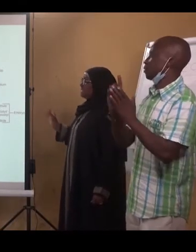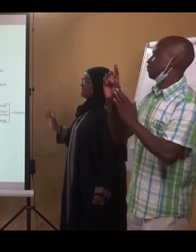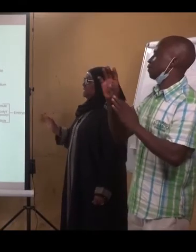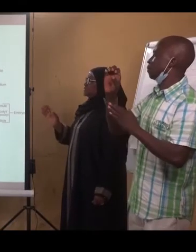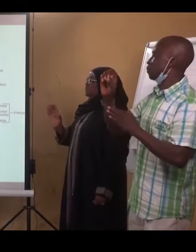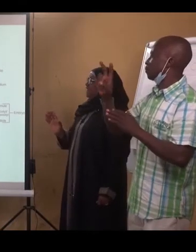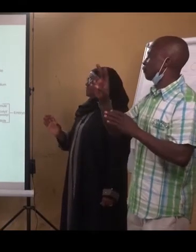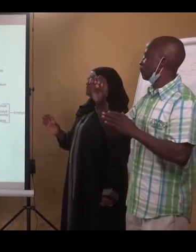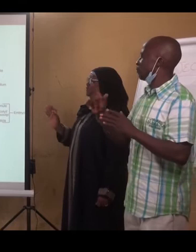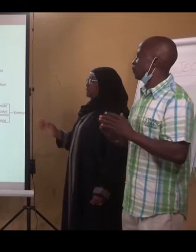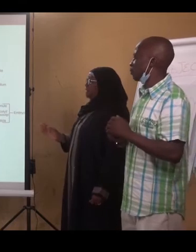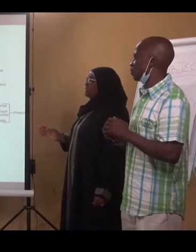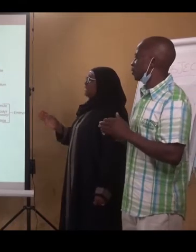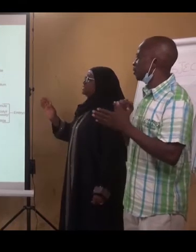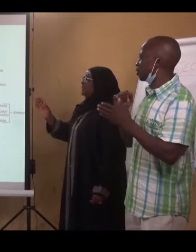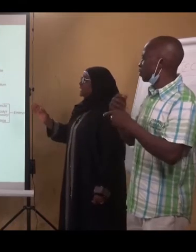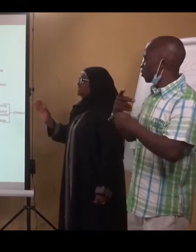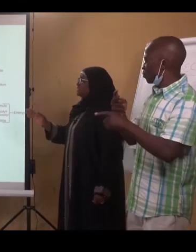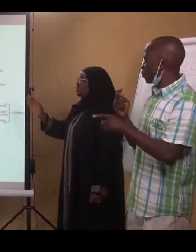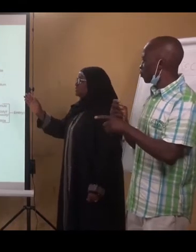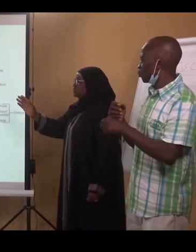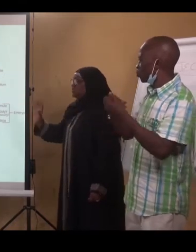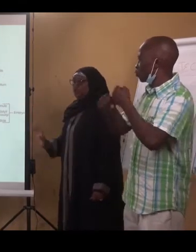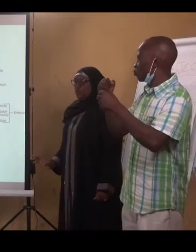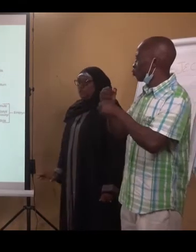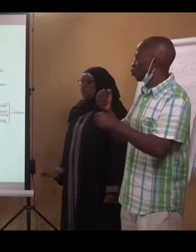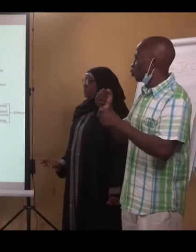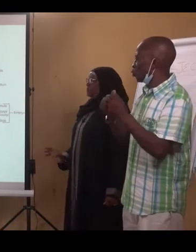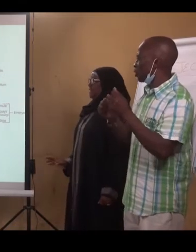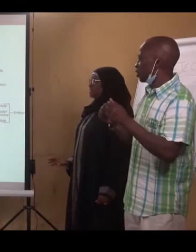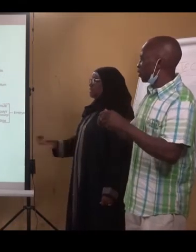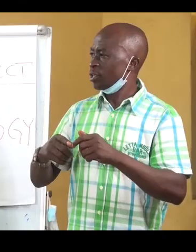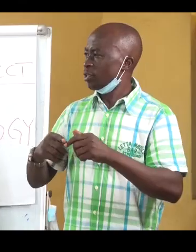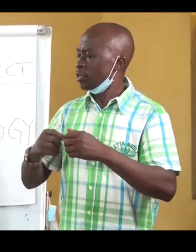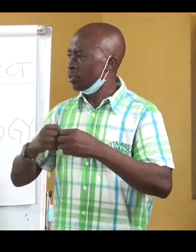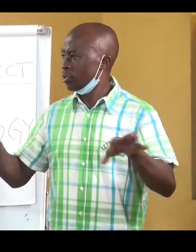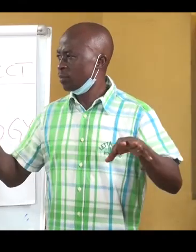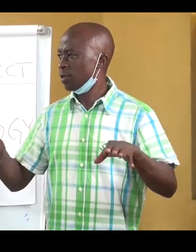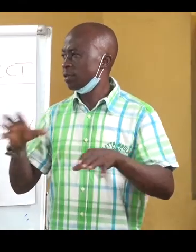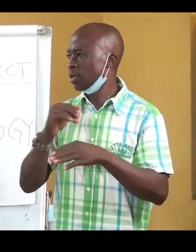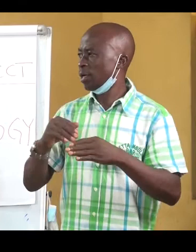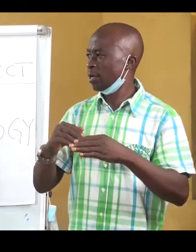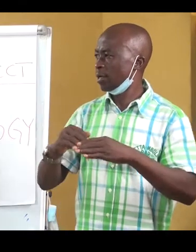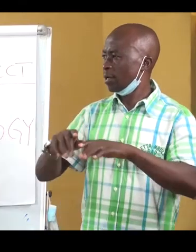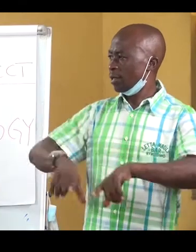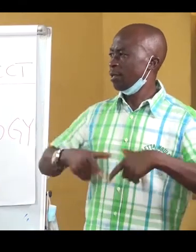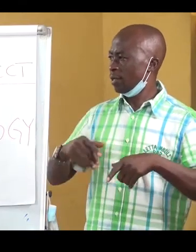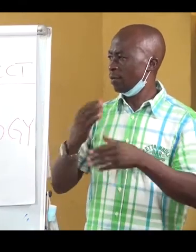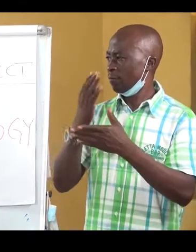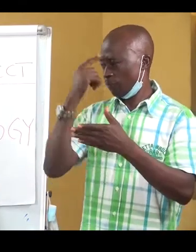and survives for some time. A typical seed consists of the following parts. Seed coat. Seed coat is the outer covering. My student,